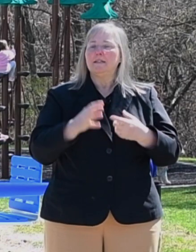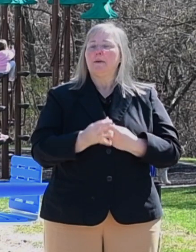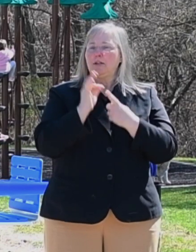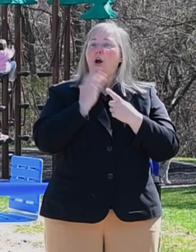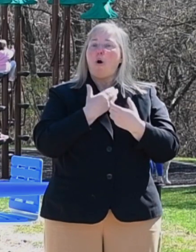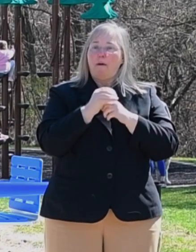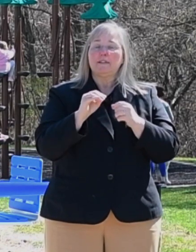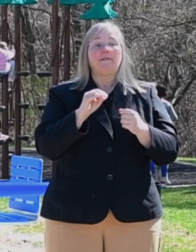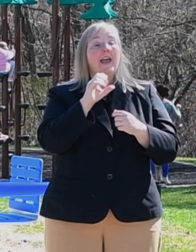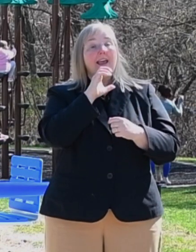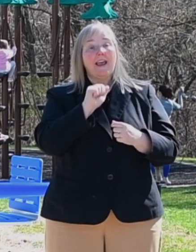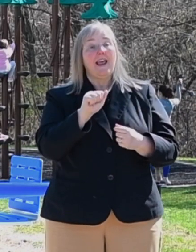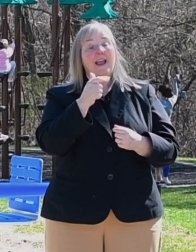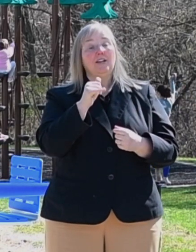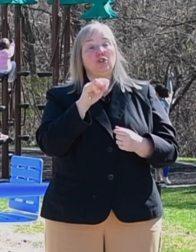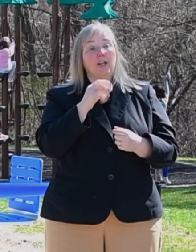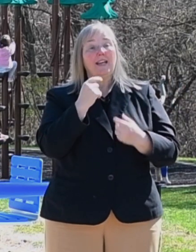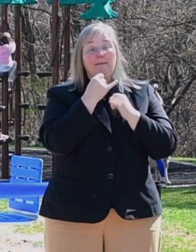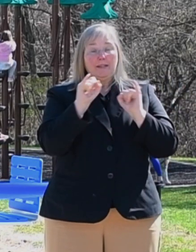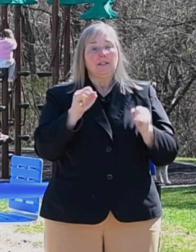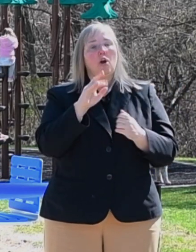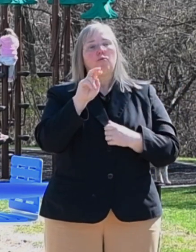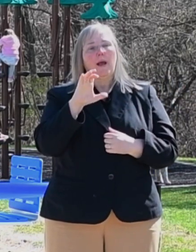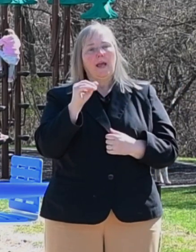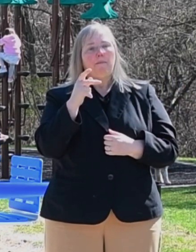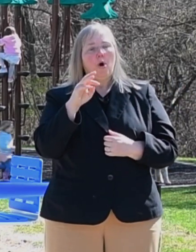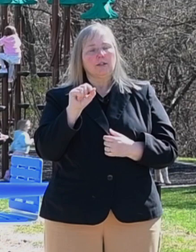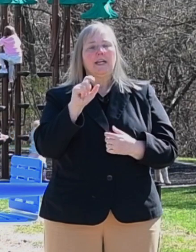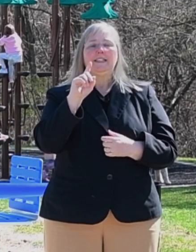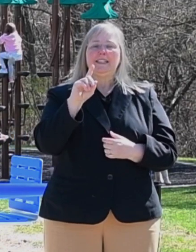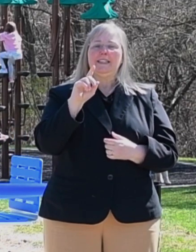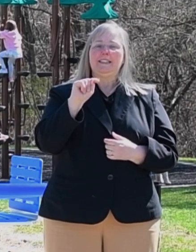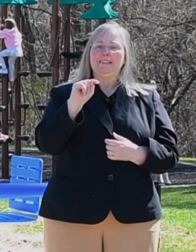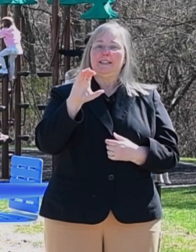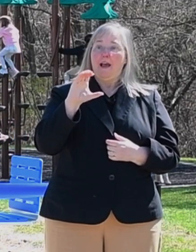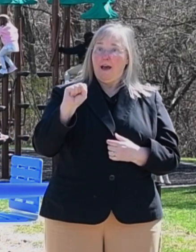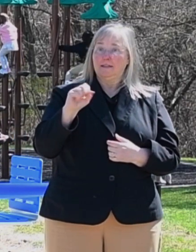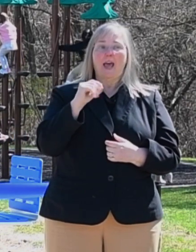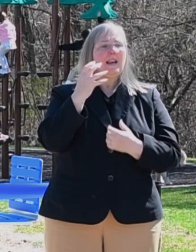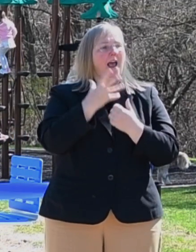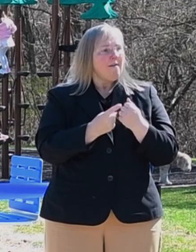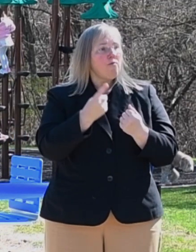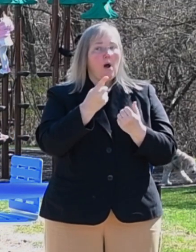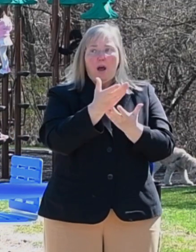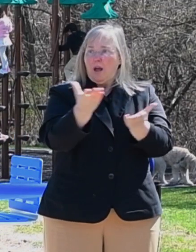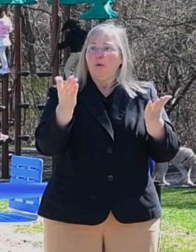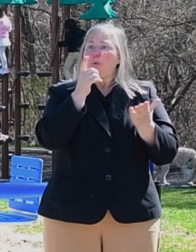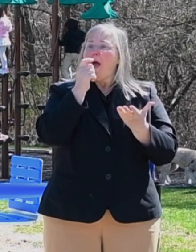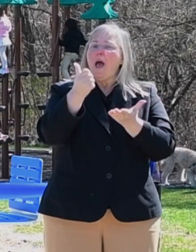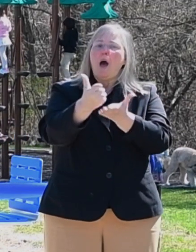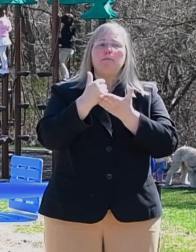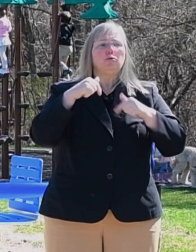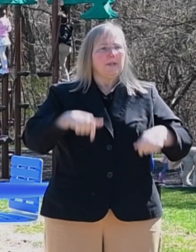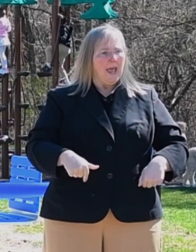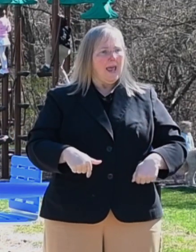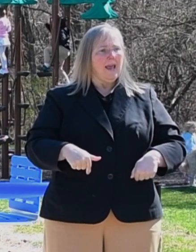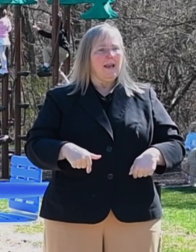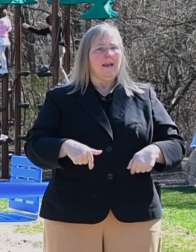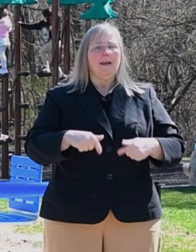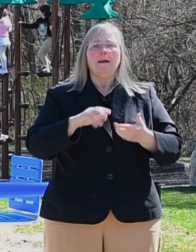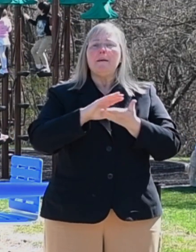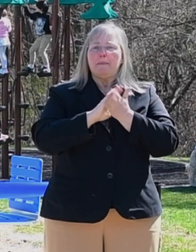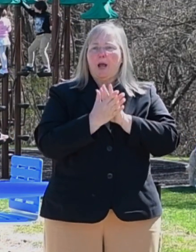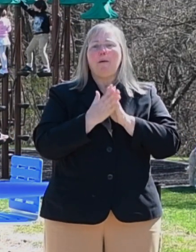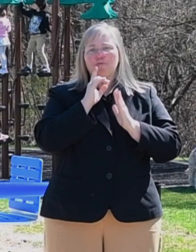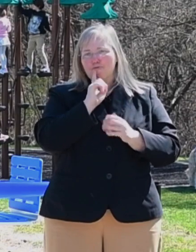Independence, Recreation and Parks, DTCS, and everyone who helped today become a